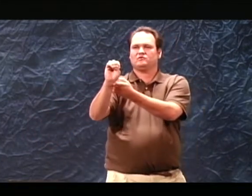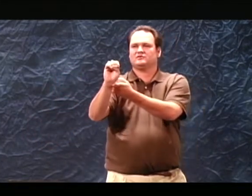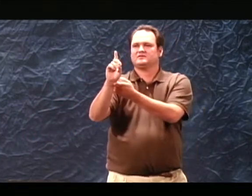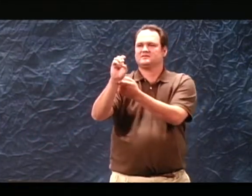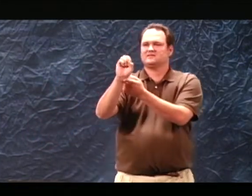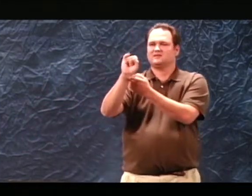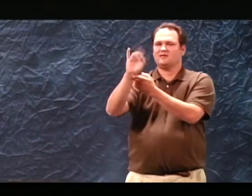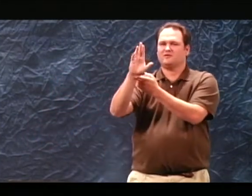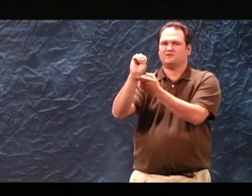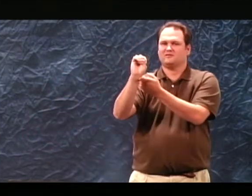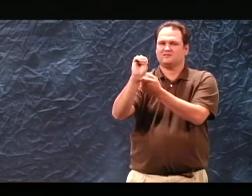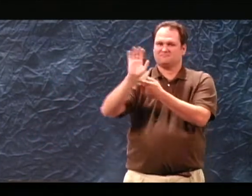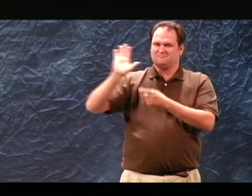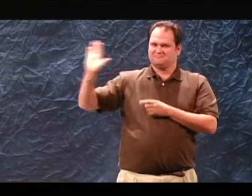of course god desires